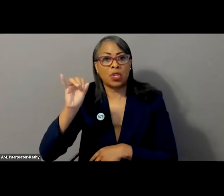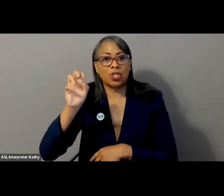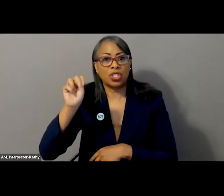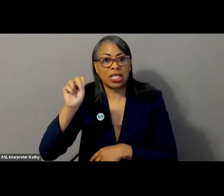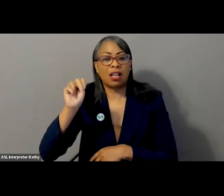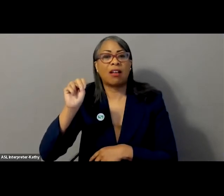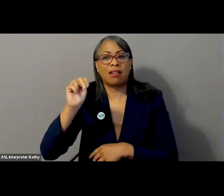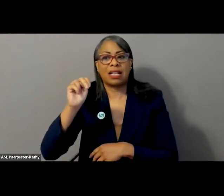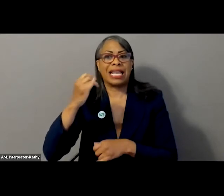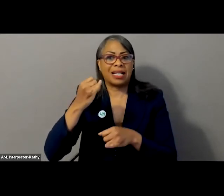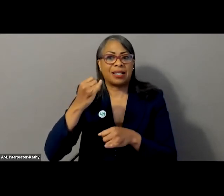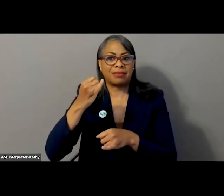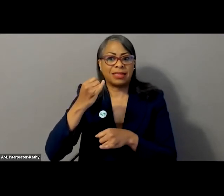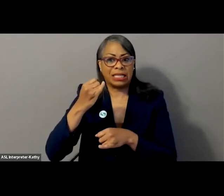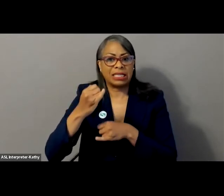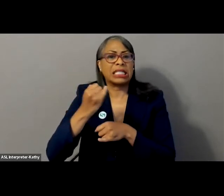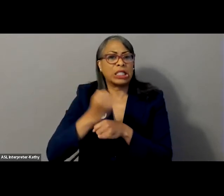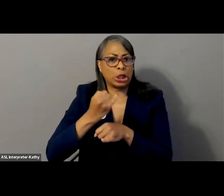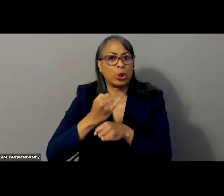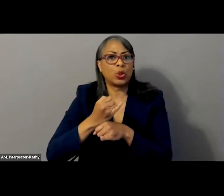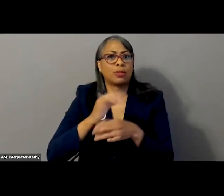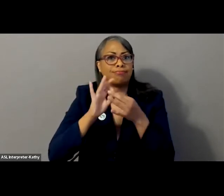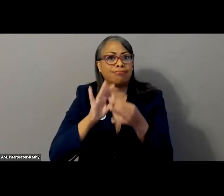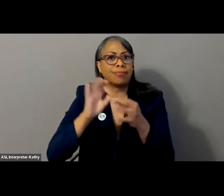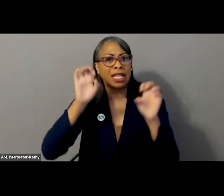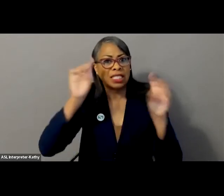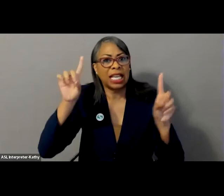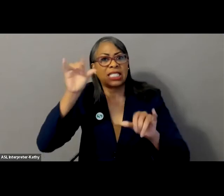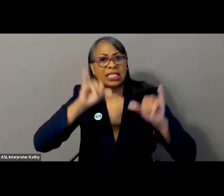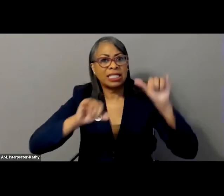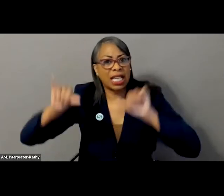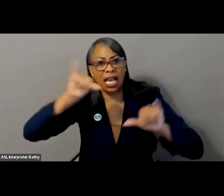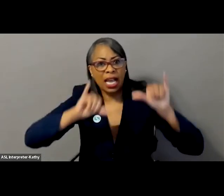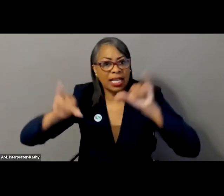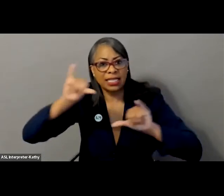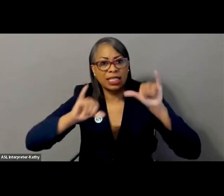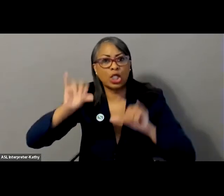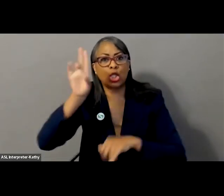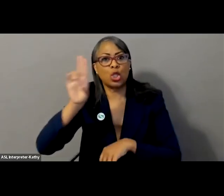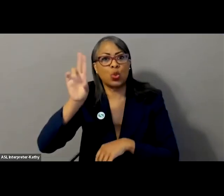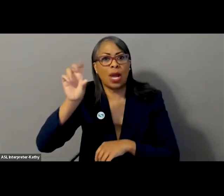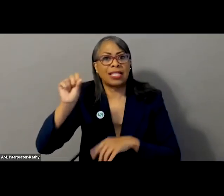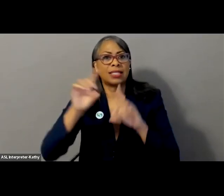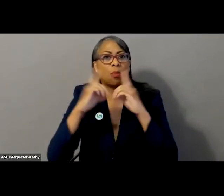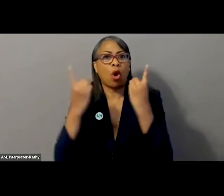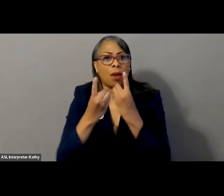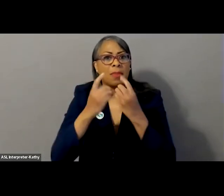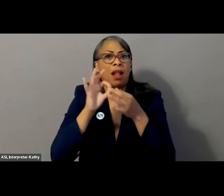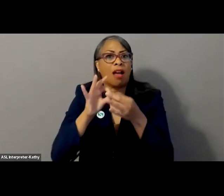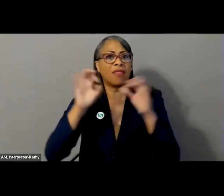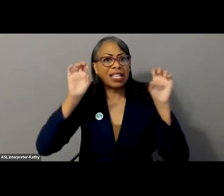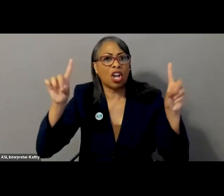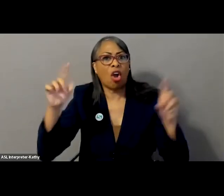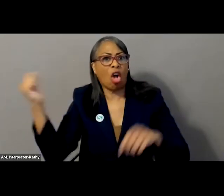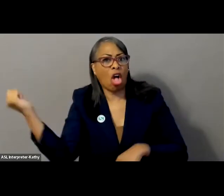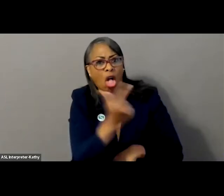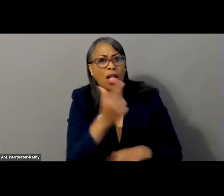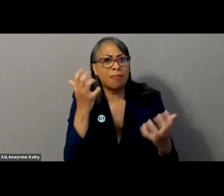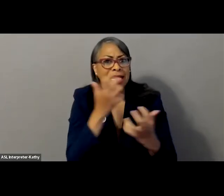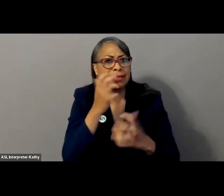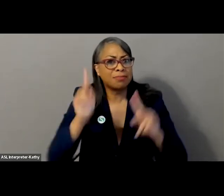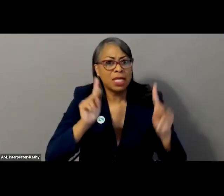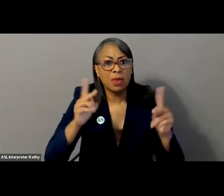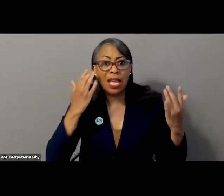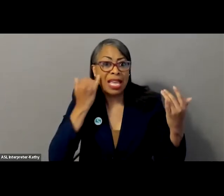Education Statistics and the Institute of Education Sciences in the U.S. Department of Education. They're all amazing people. You should, if you don't